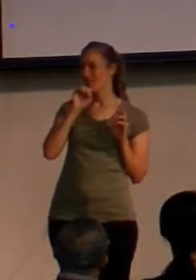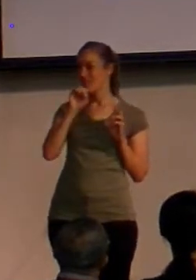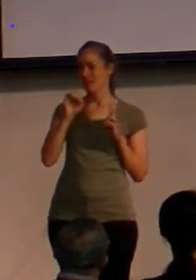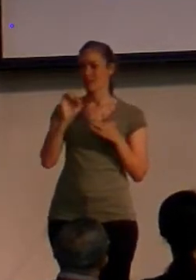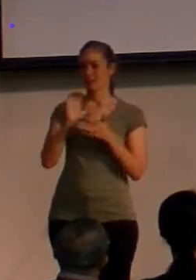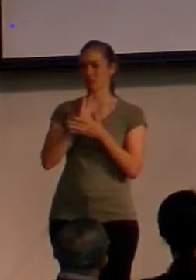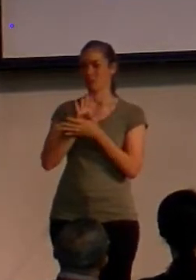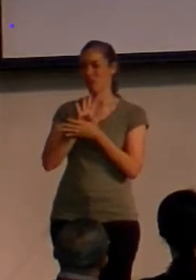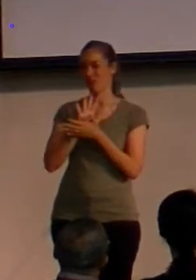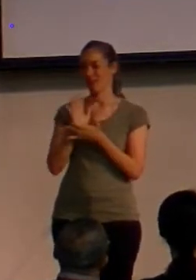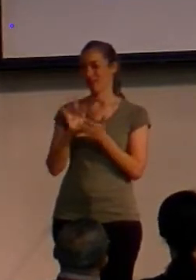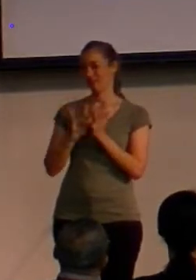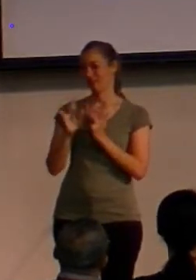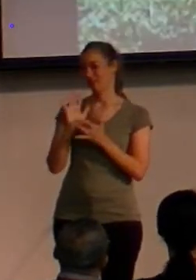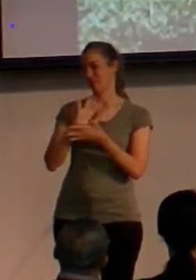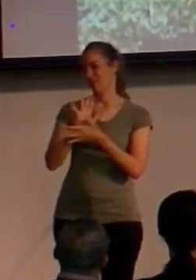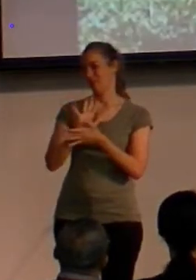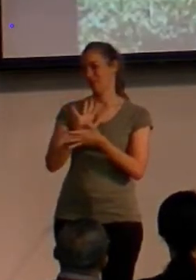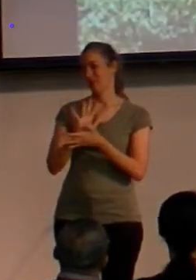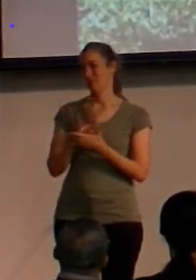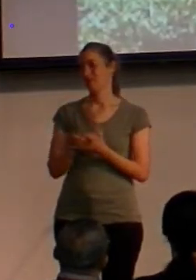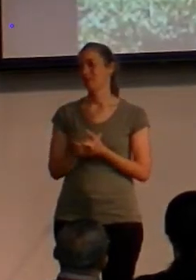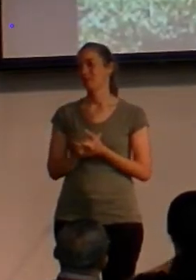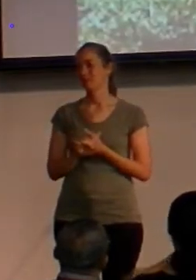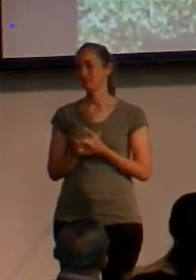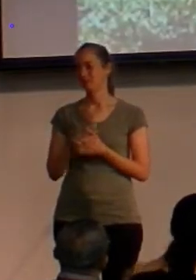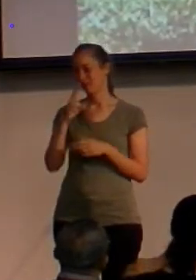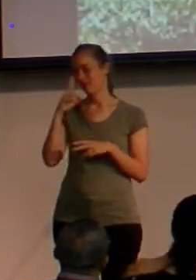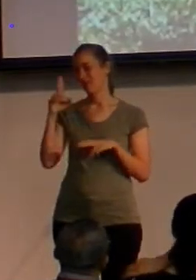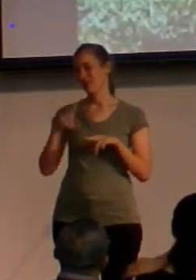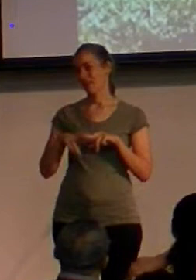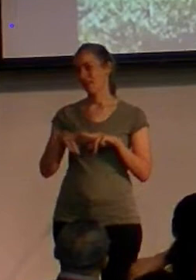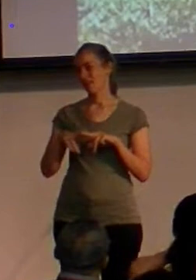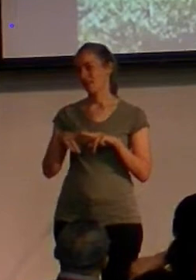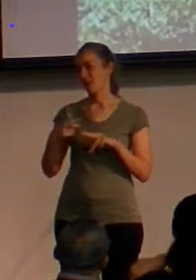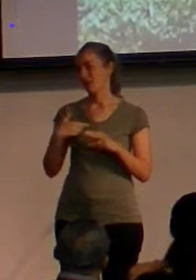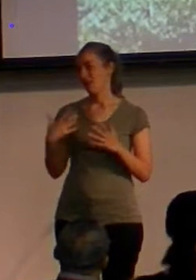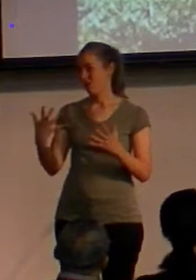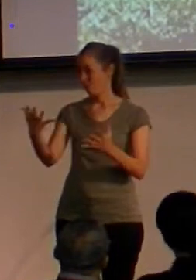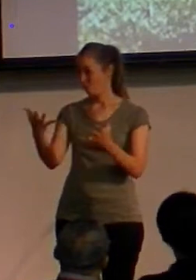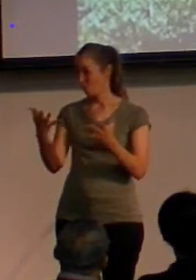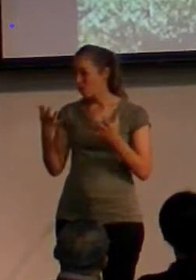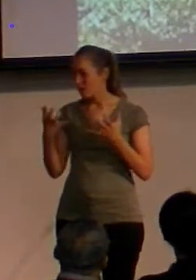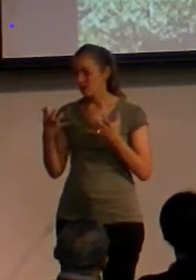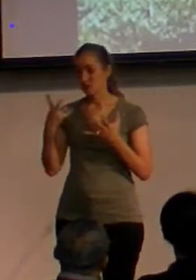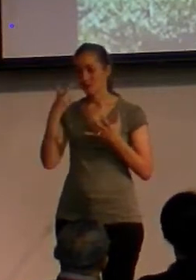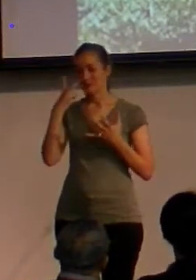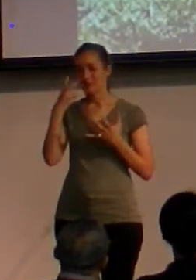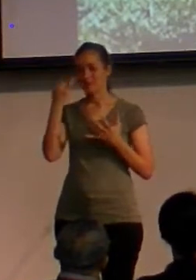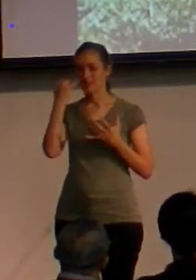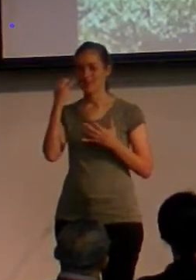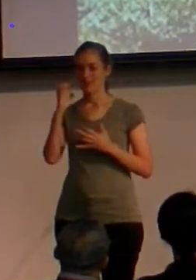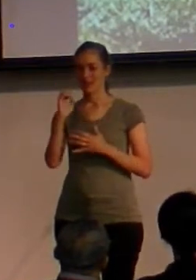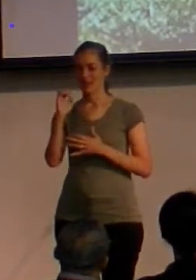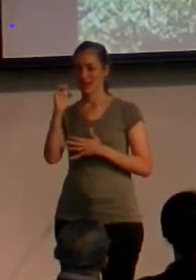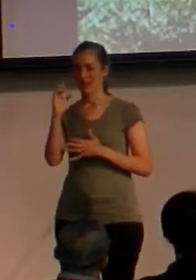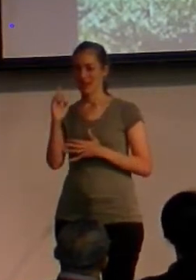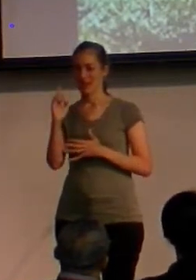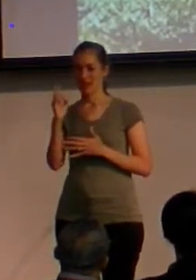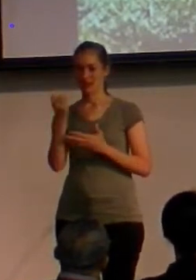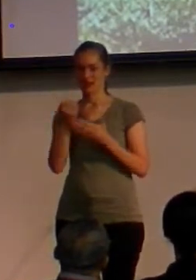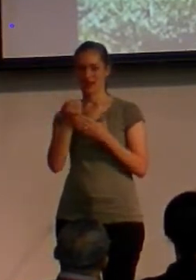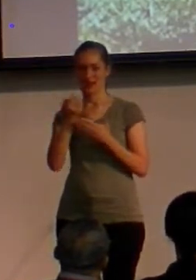It was really fun. I wanted to just see if Ed might be here today to see if this